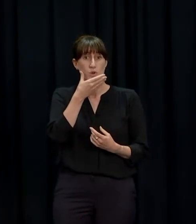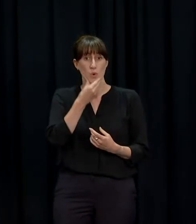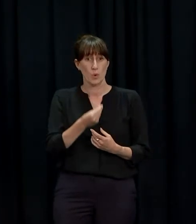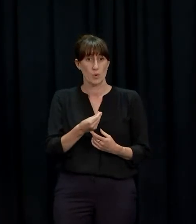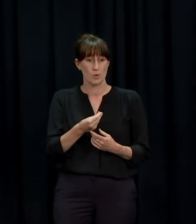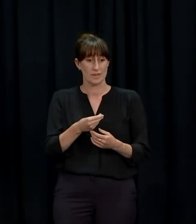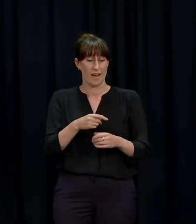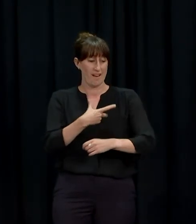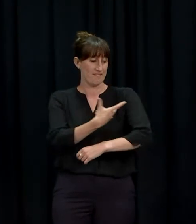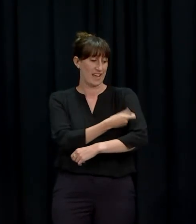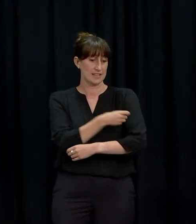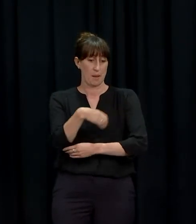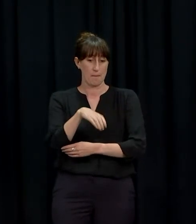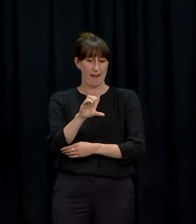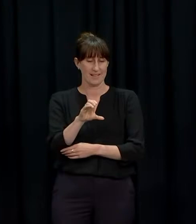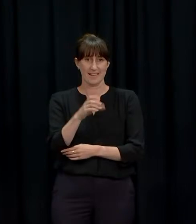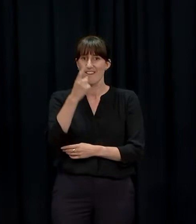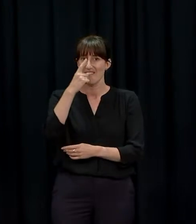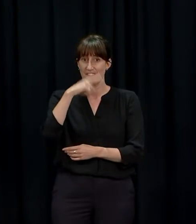Well,